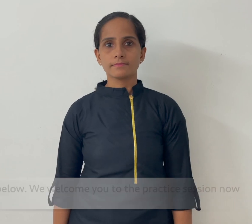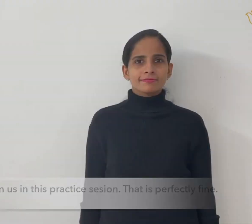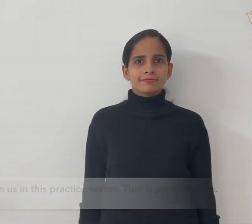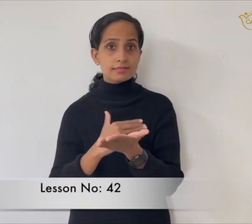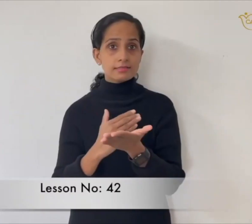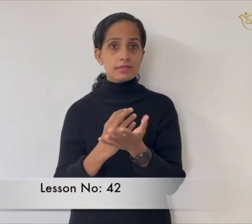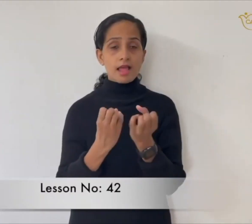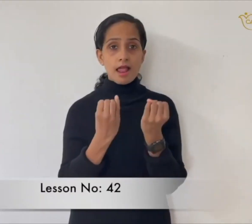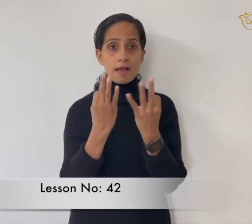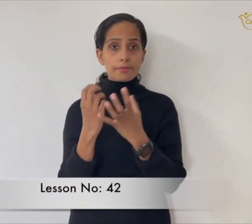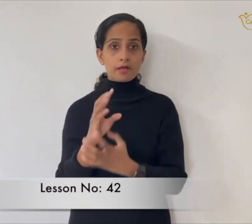Number